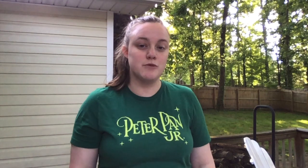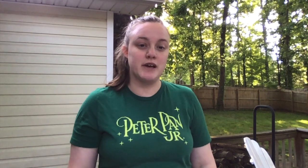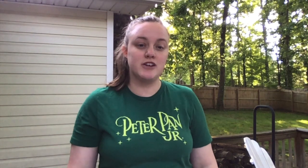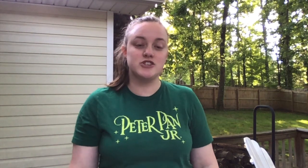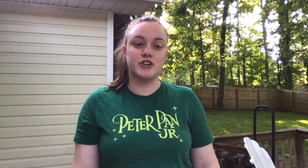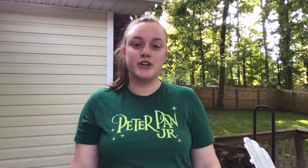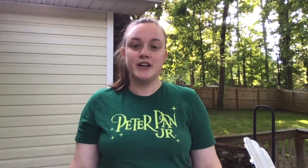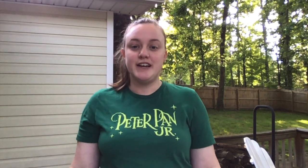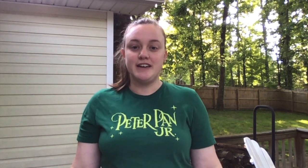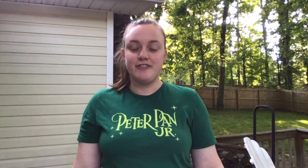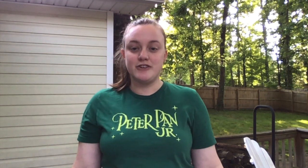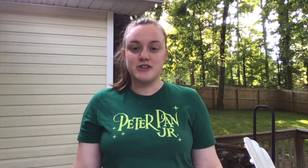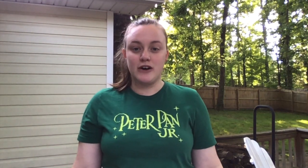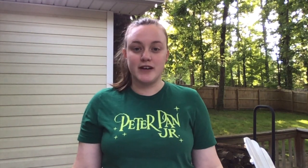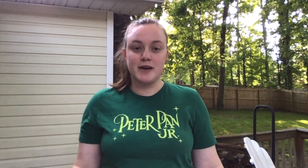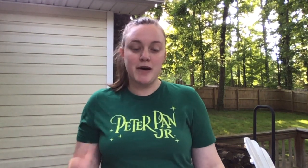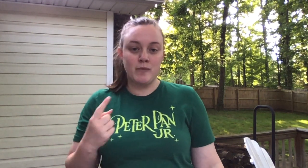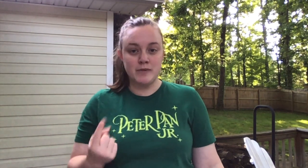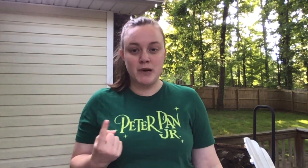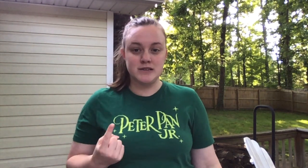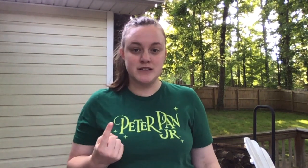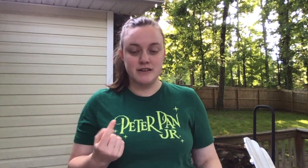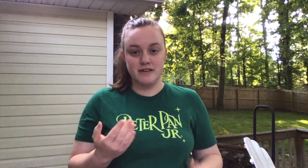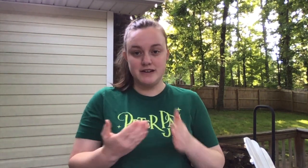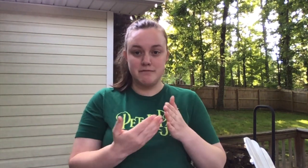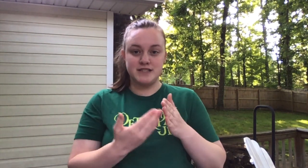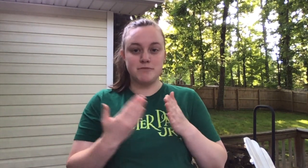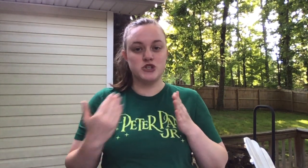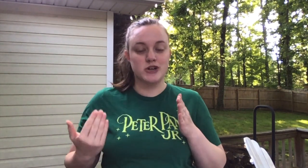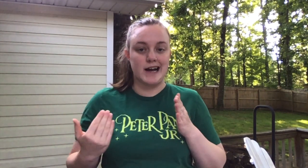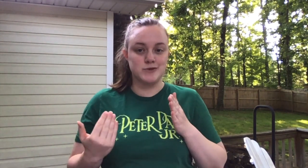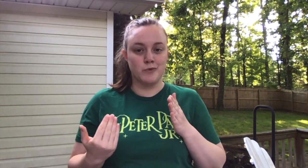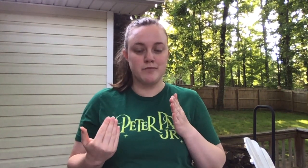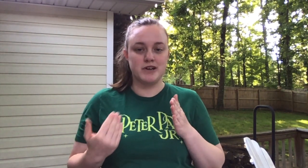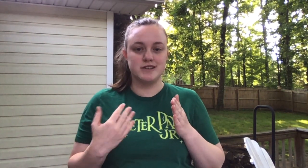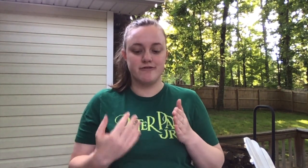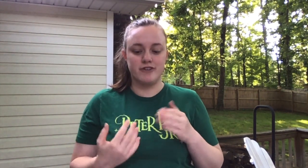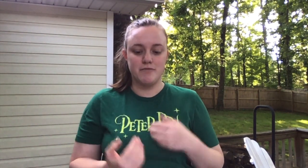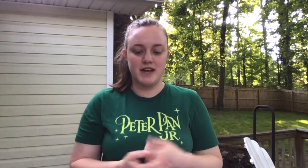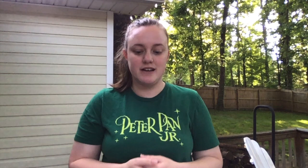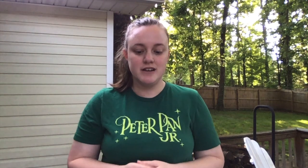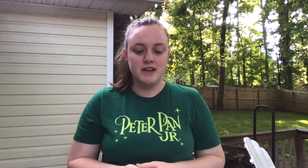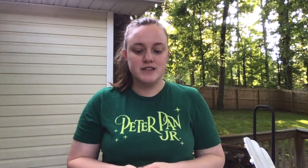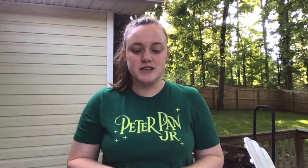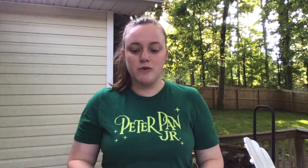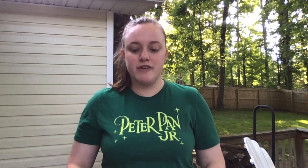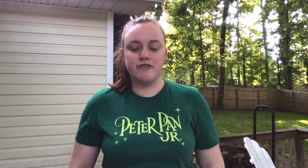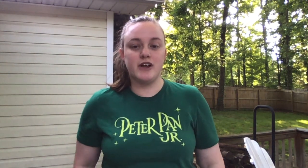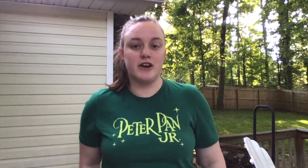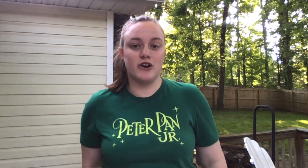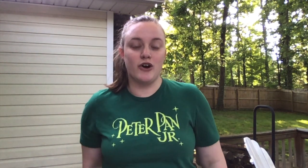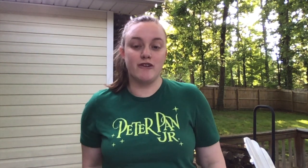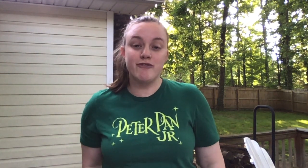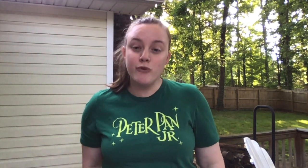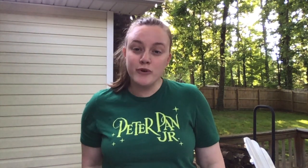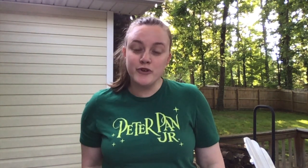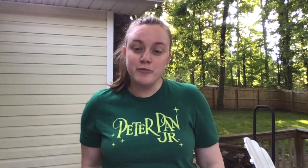make sure if you're talking about one person, you need to subtract one person from that. So if there are 4